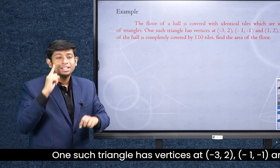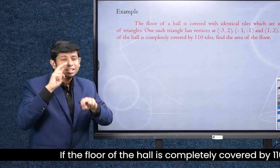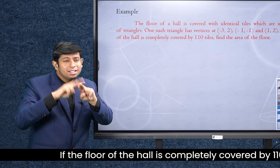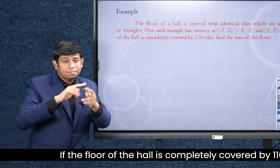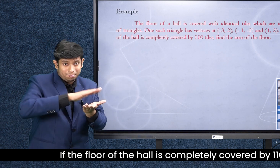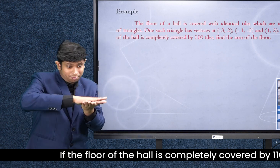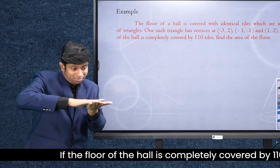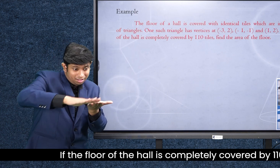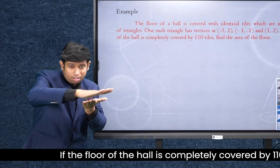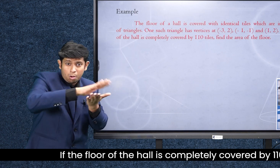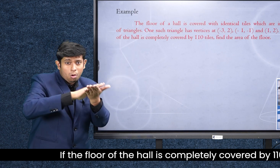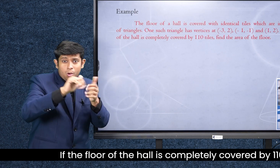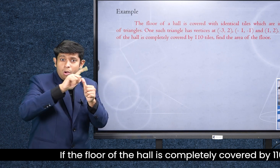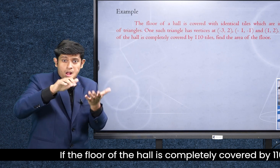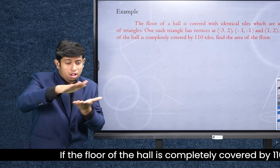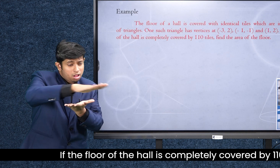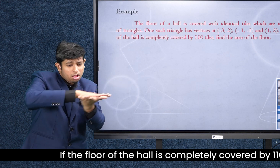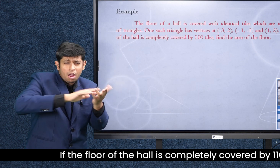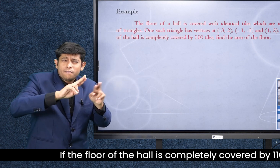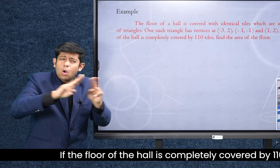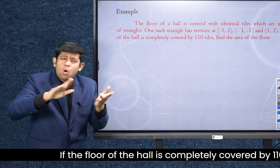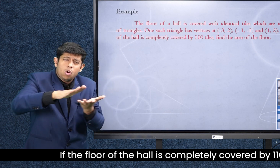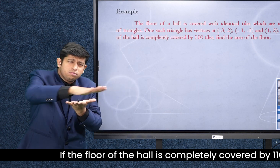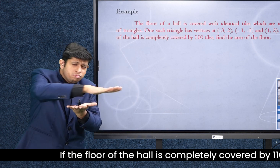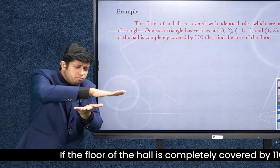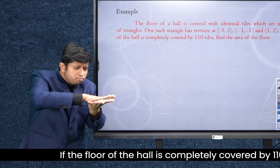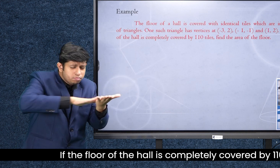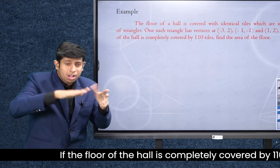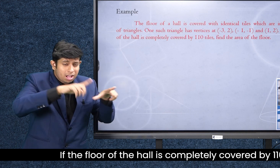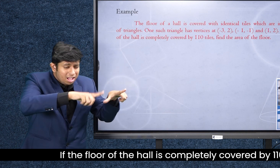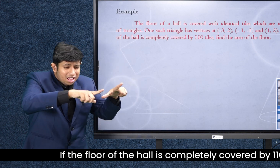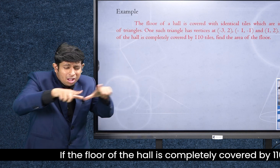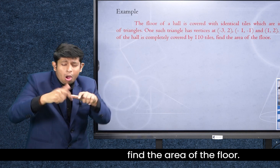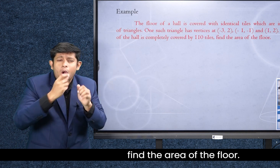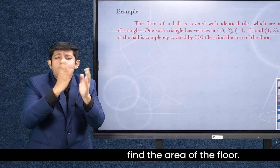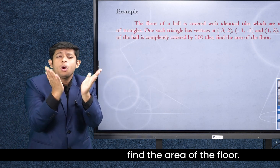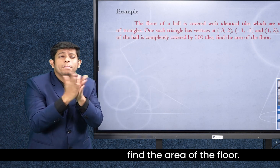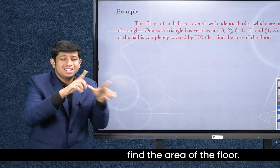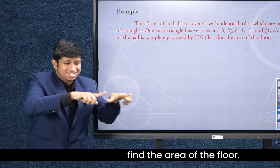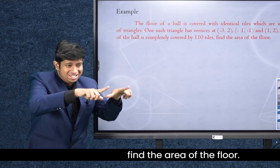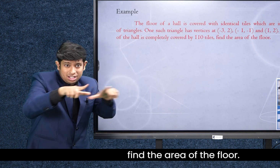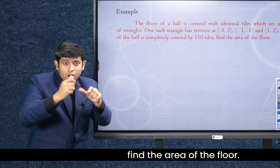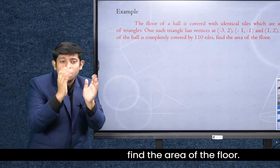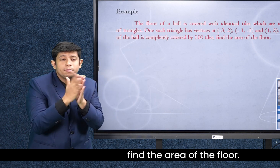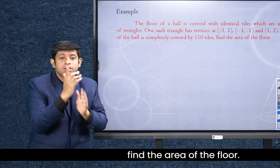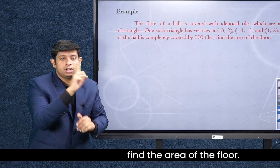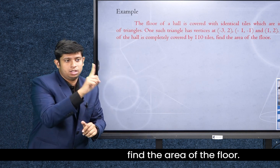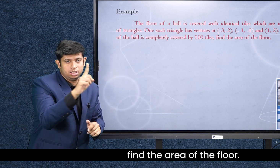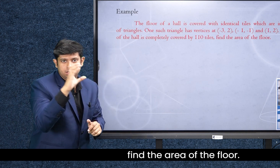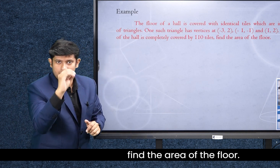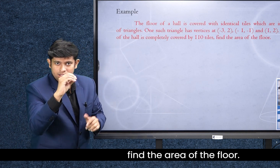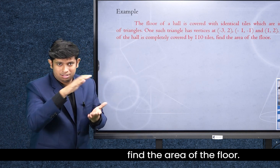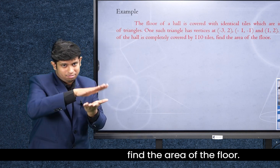If the floor of the hall is completely covered by 110 tiles, find the area of the floor.